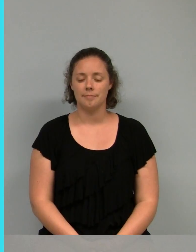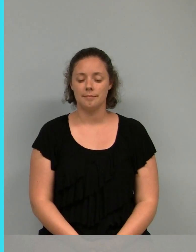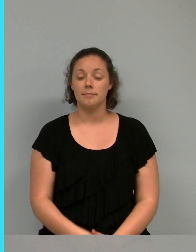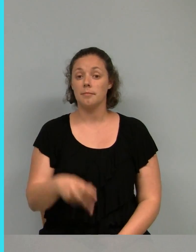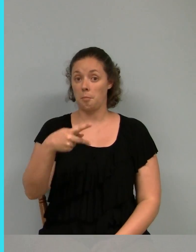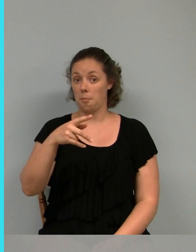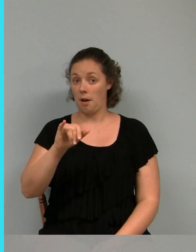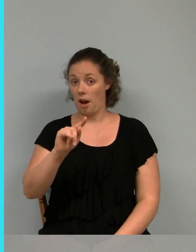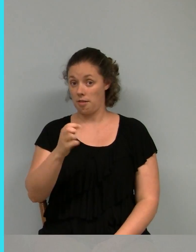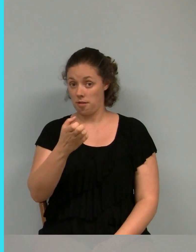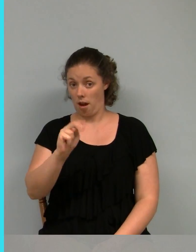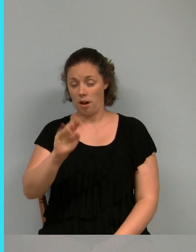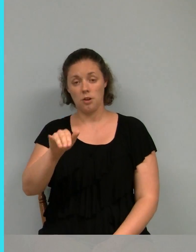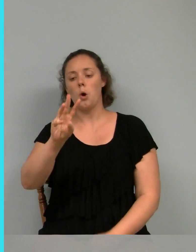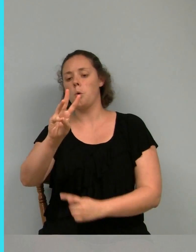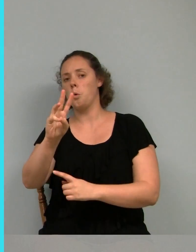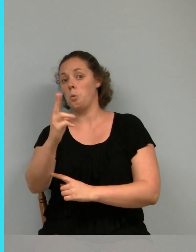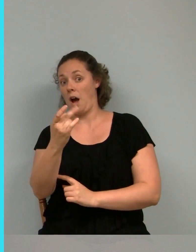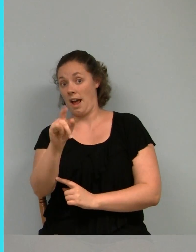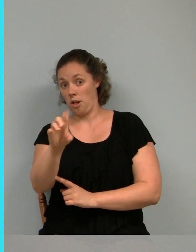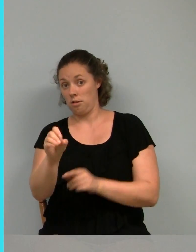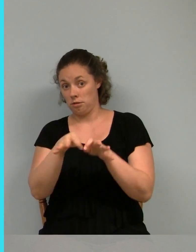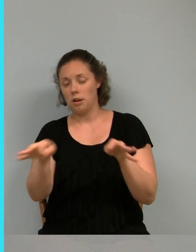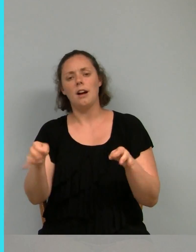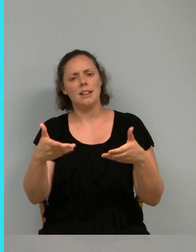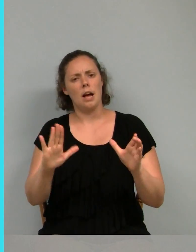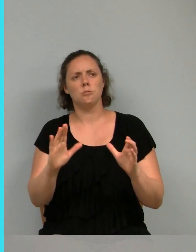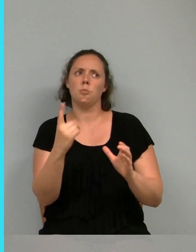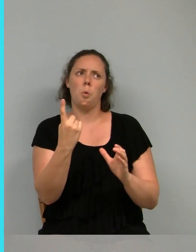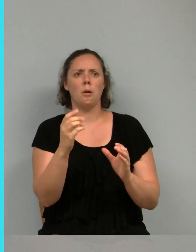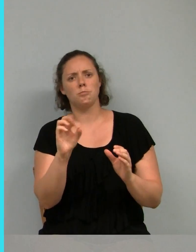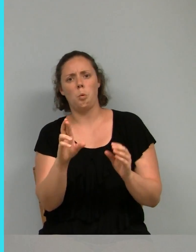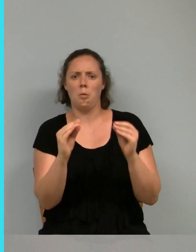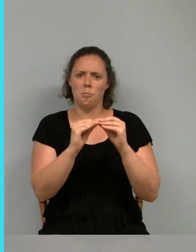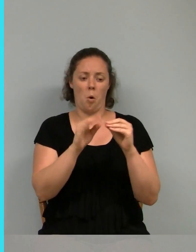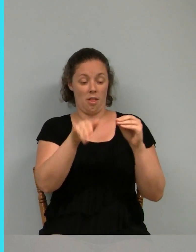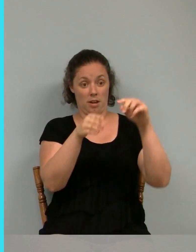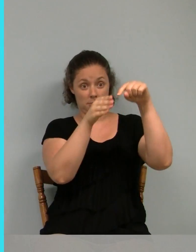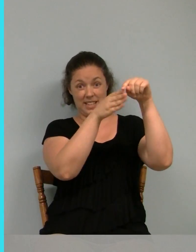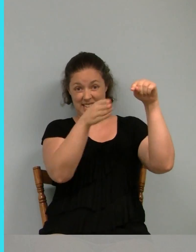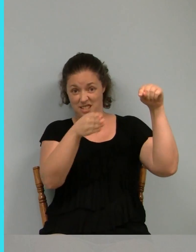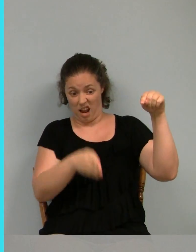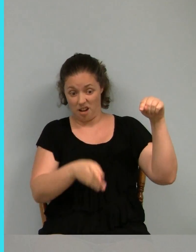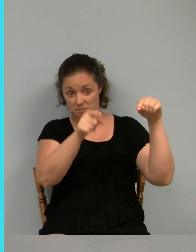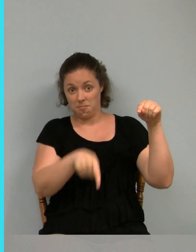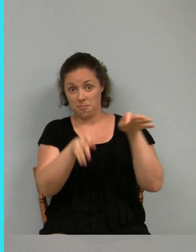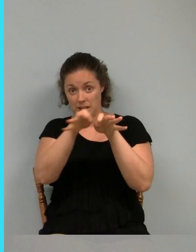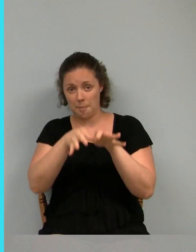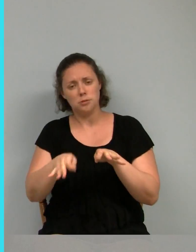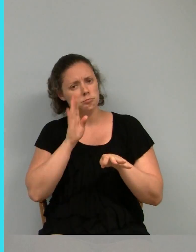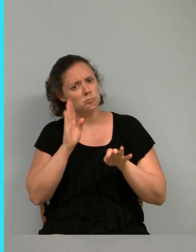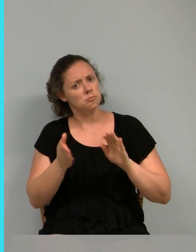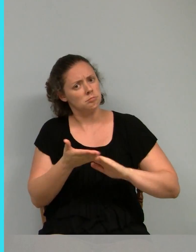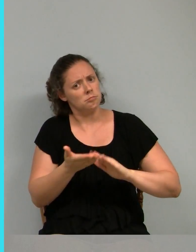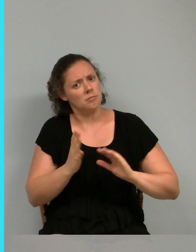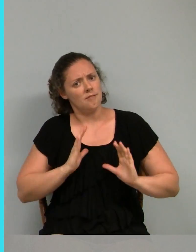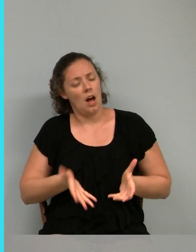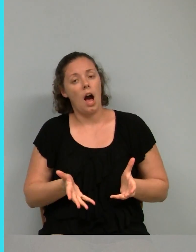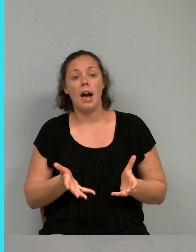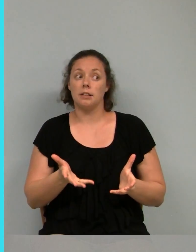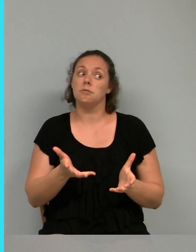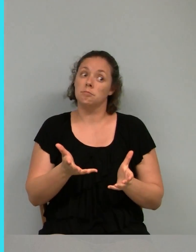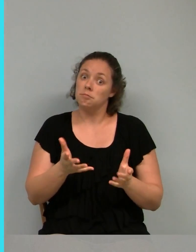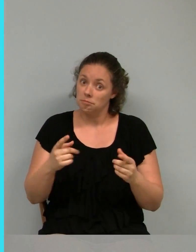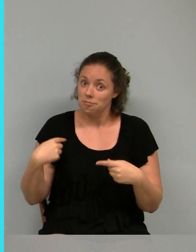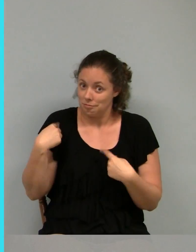The Python while statement allows one or more of the following indented statements to be executed as long as a condition is